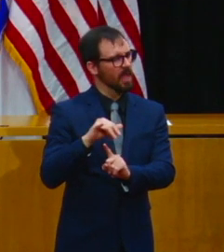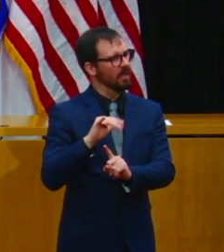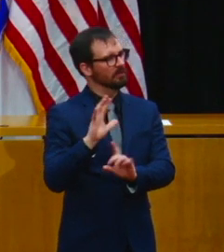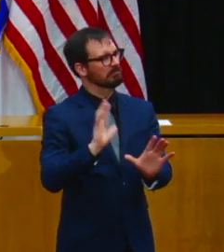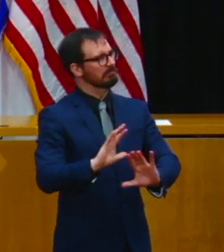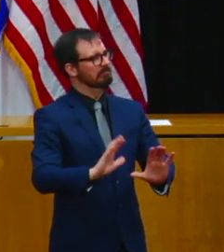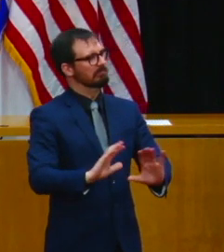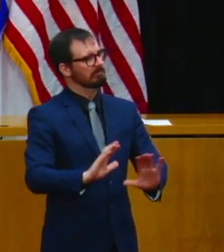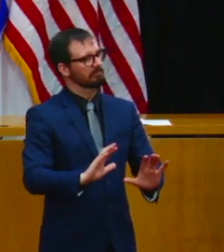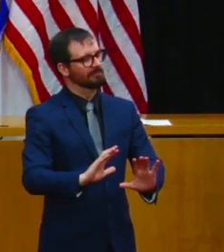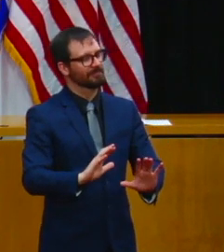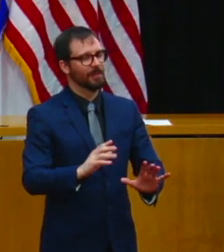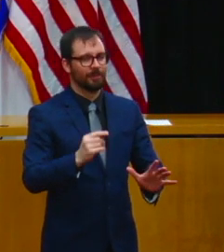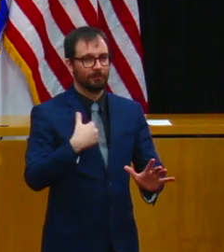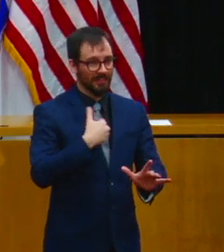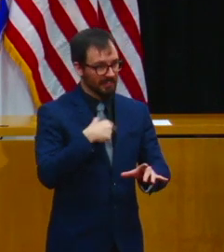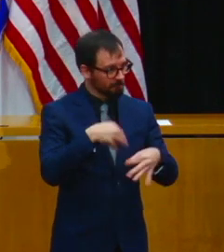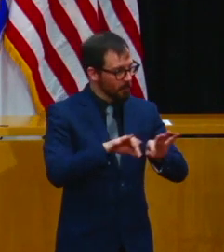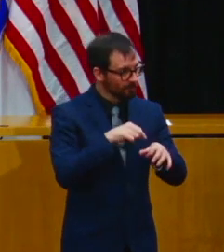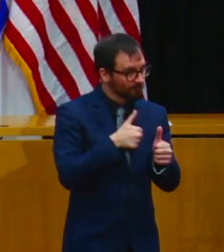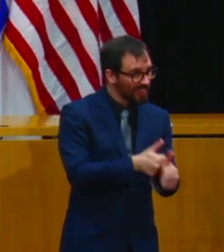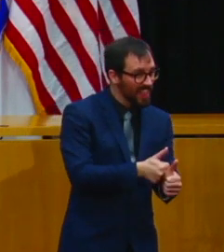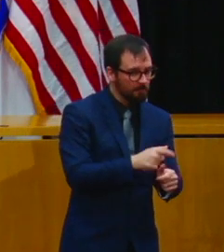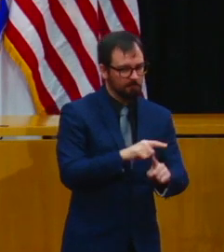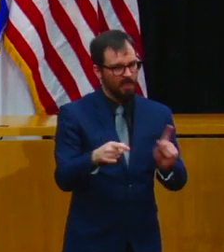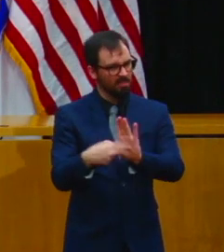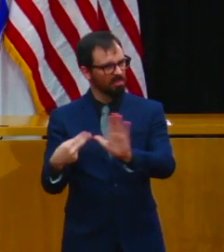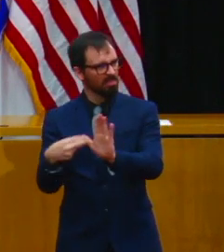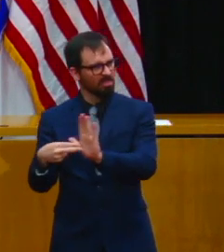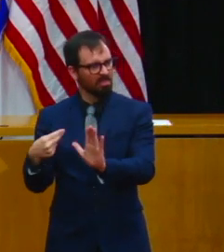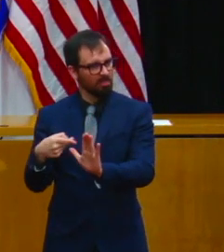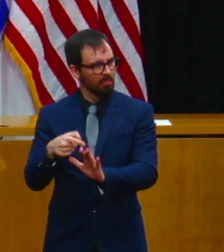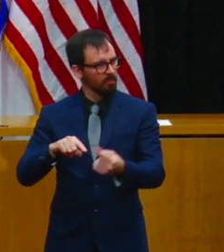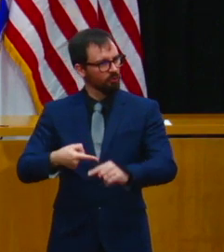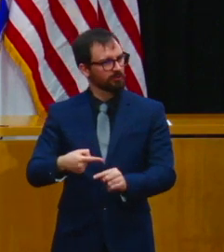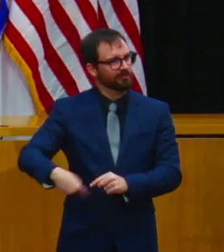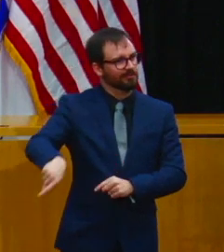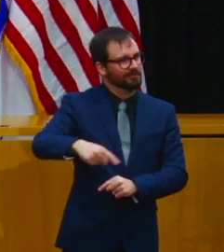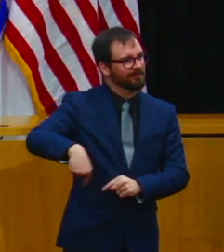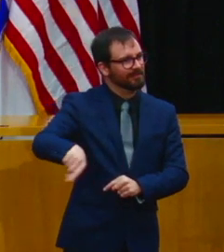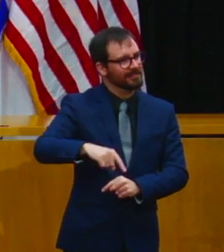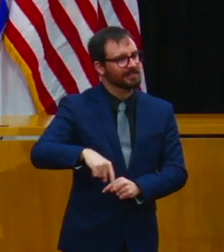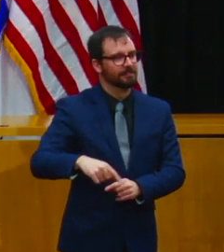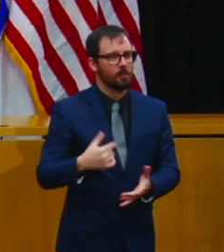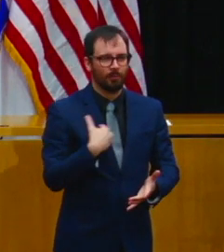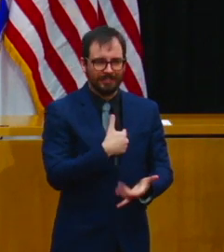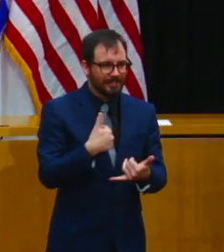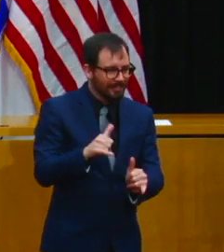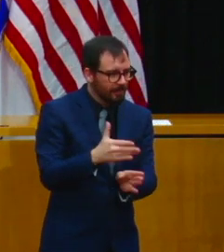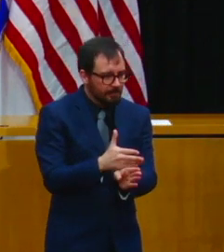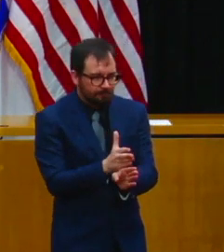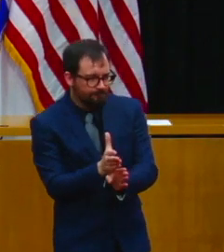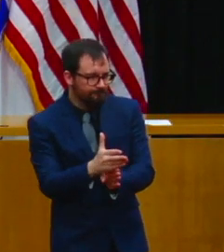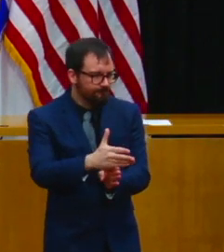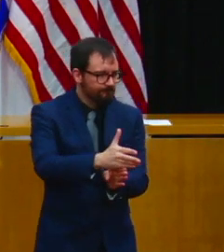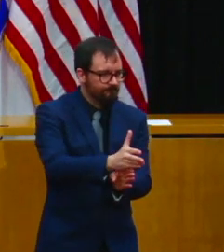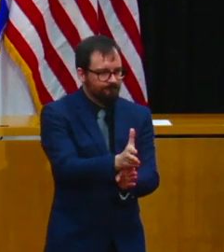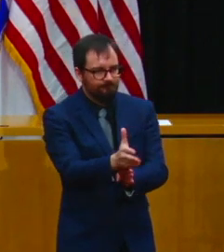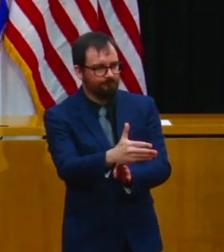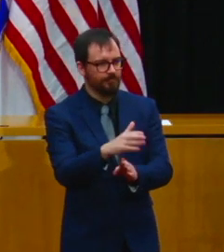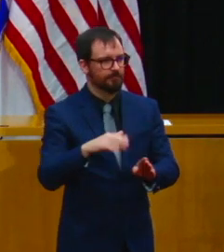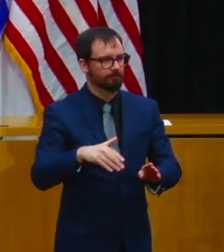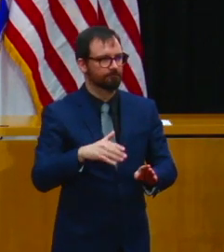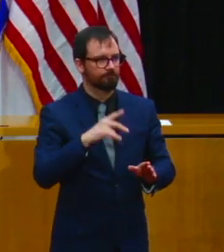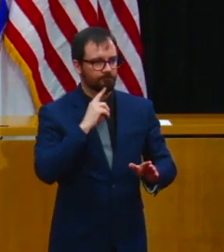a complete answer for some people, but I will tell you, local boards of health know the individuals who have tested positive from their